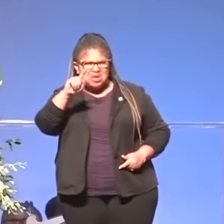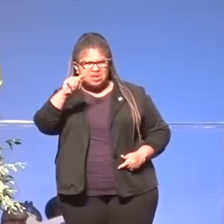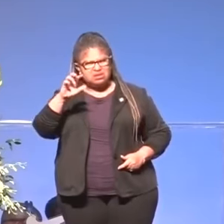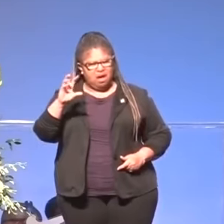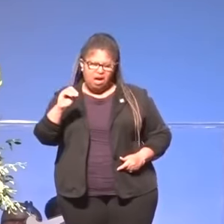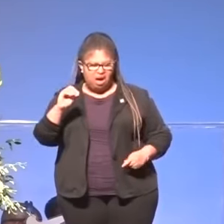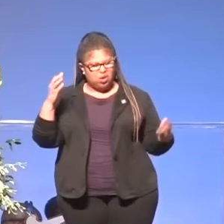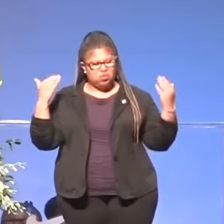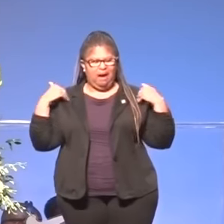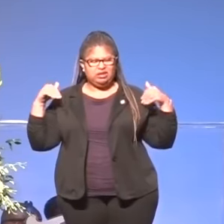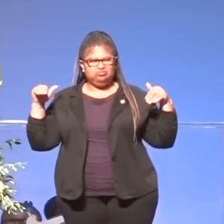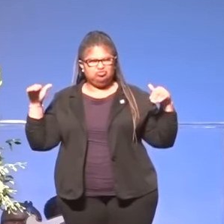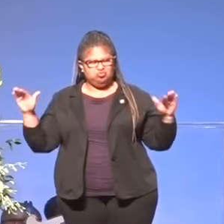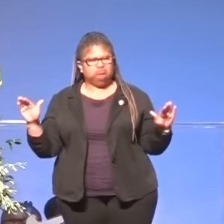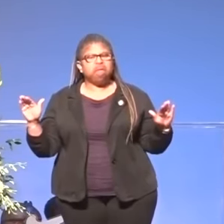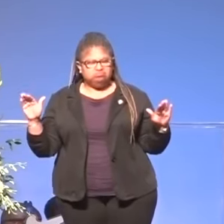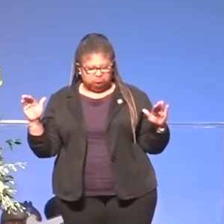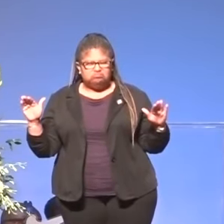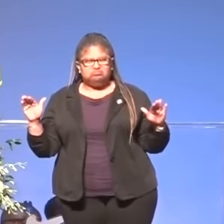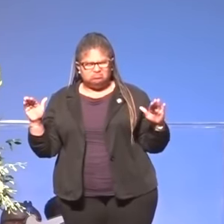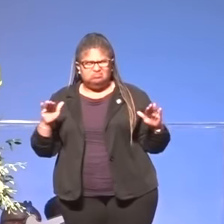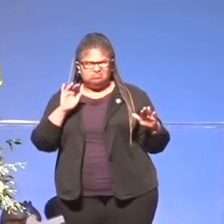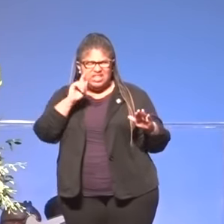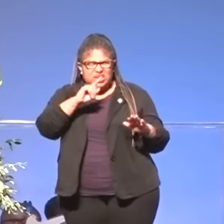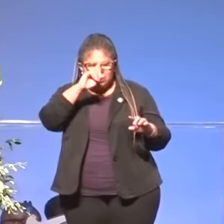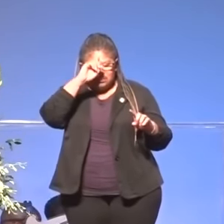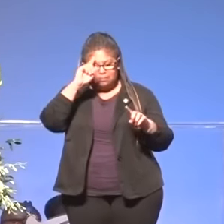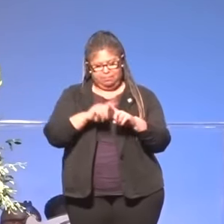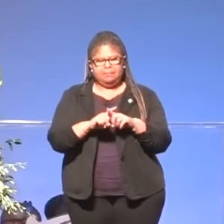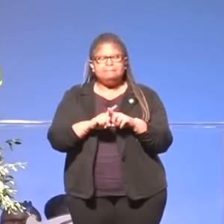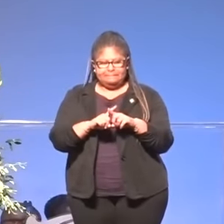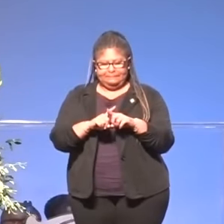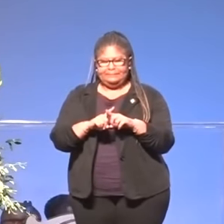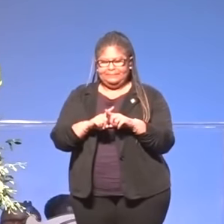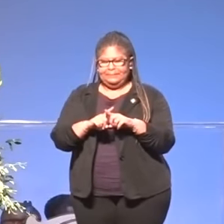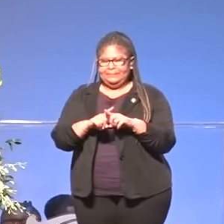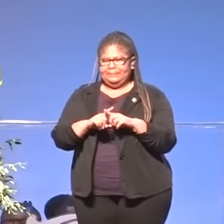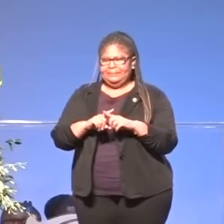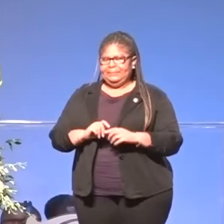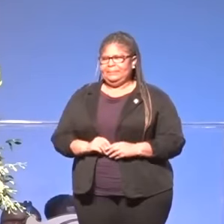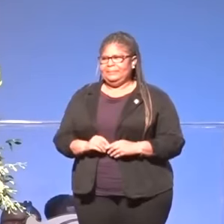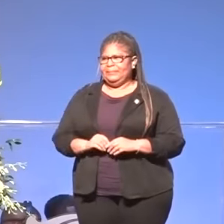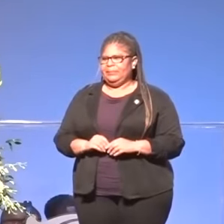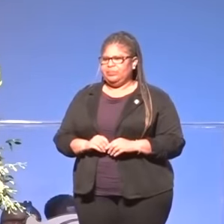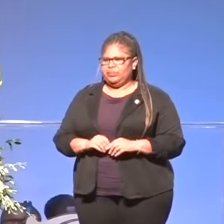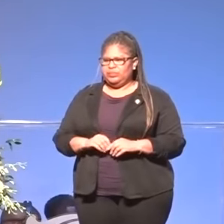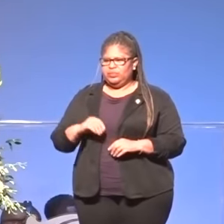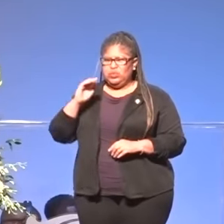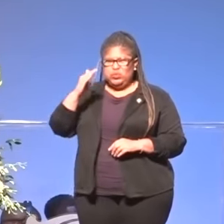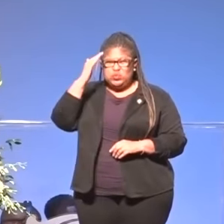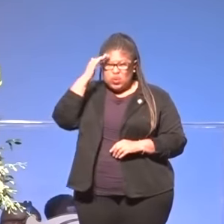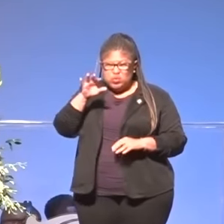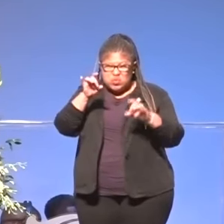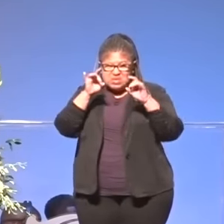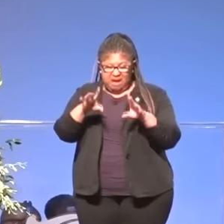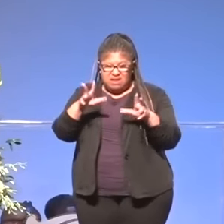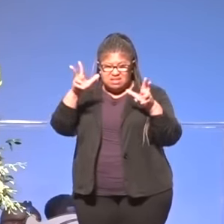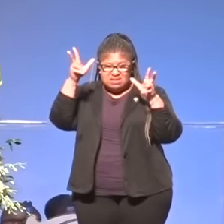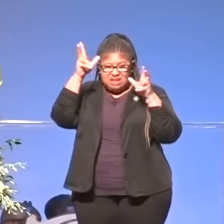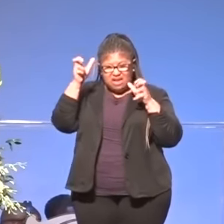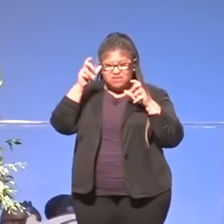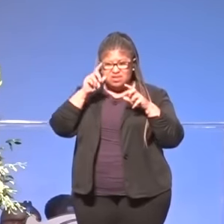ghetto angel. a brother, you know, you hate evil,